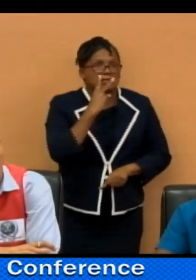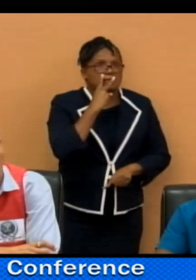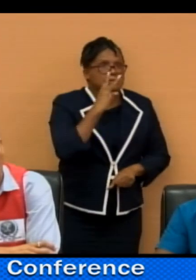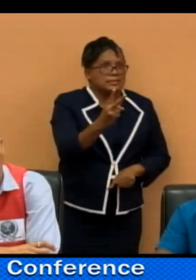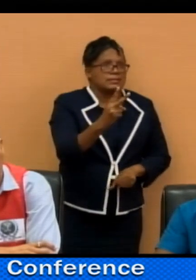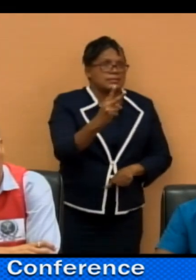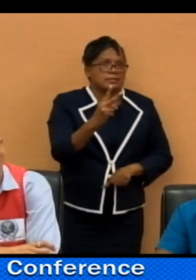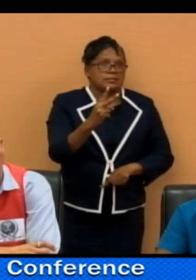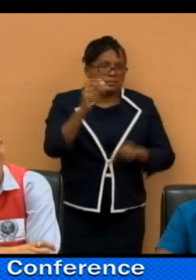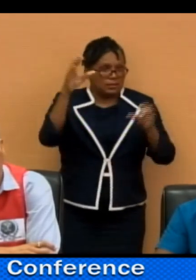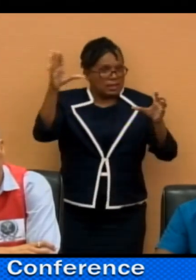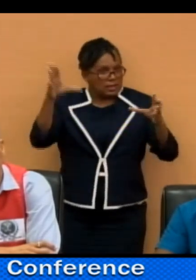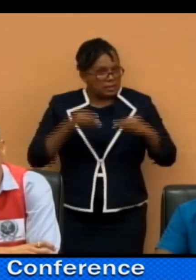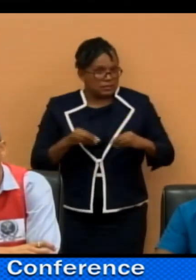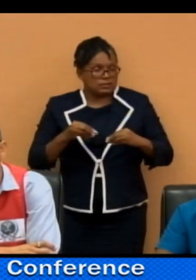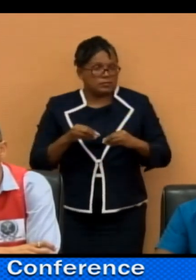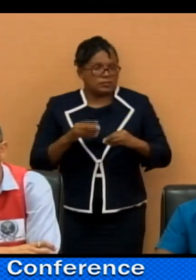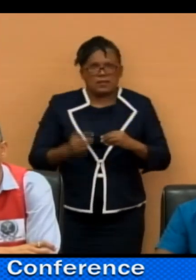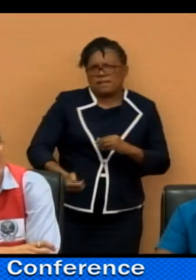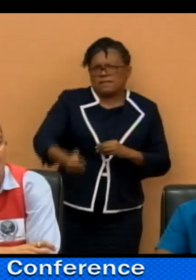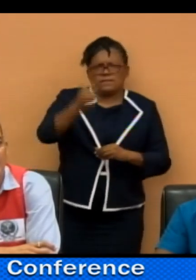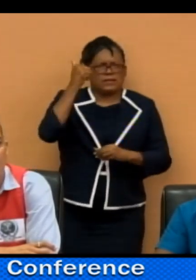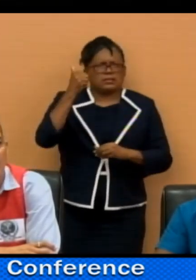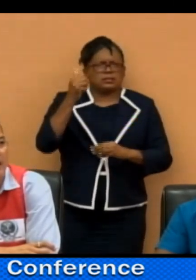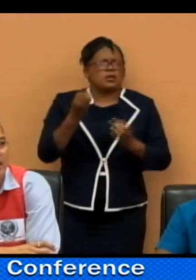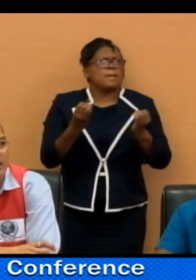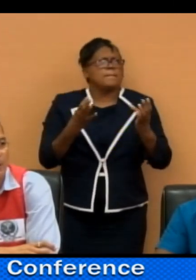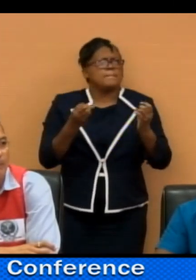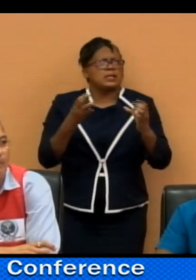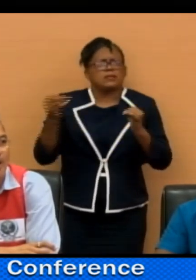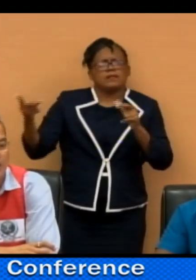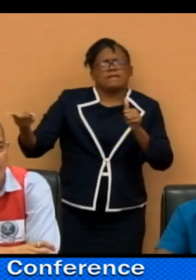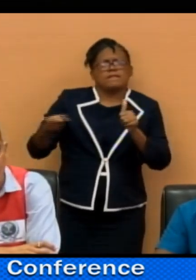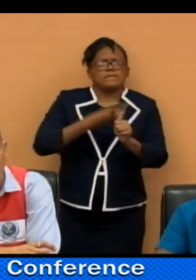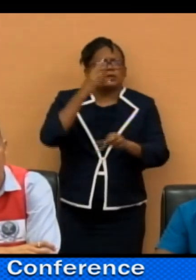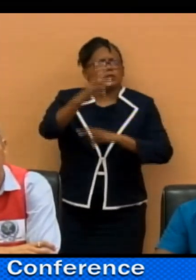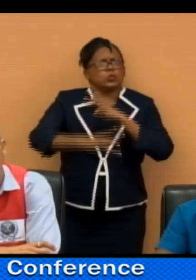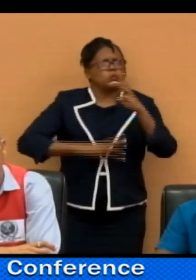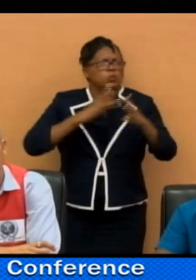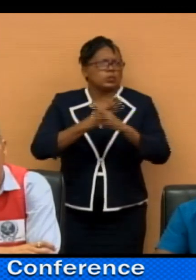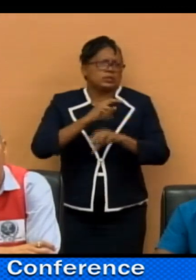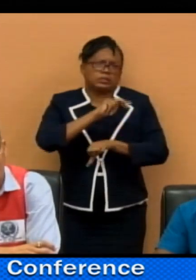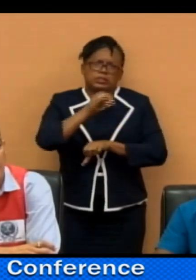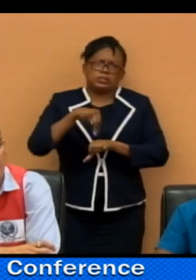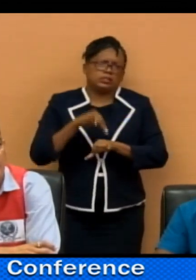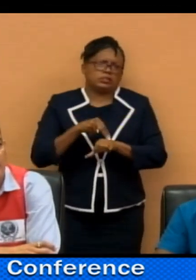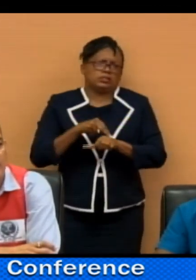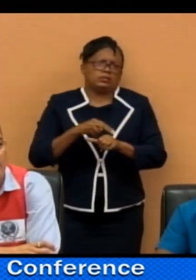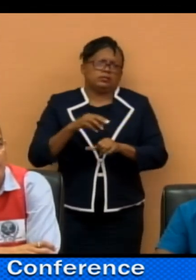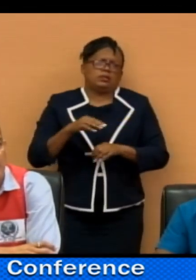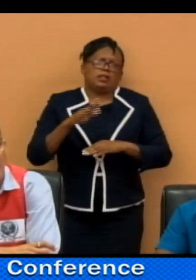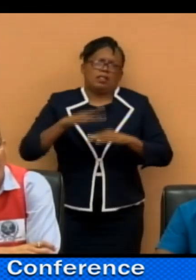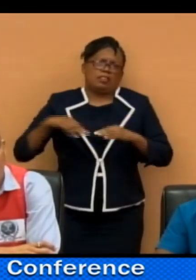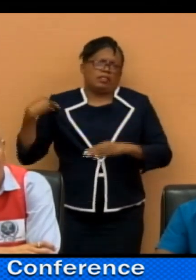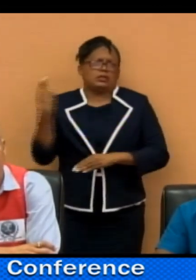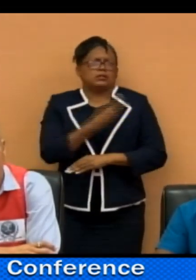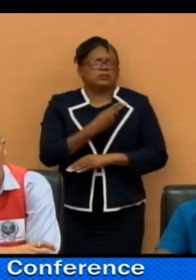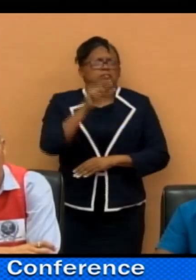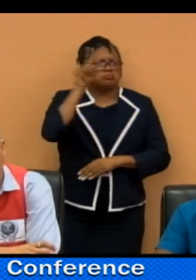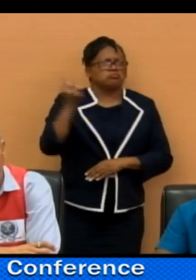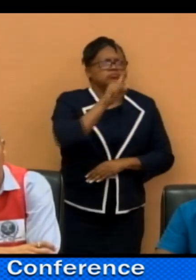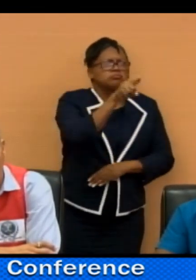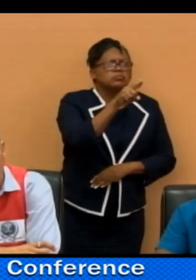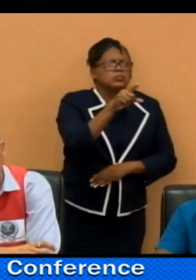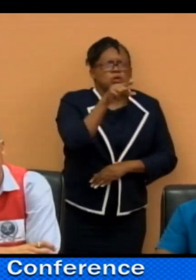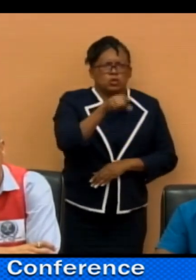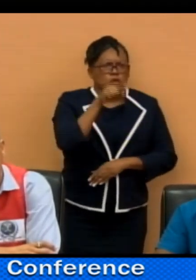admit, that they are happening faster than many first world nations with much greater capabilities than us. And we have stayed ahead